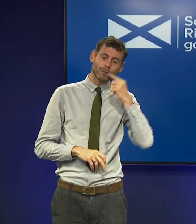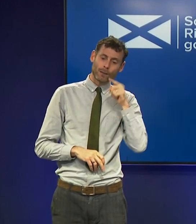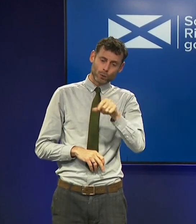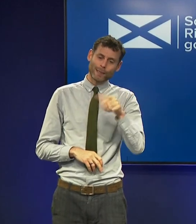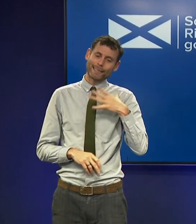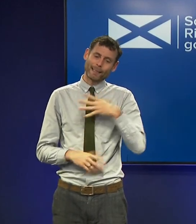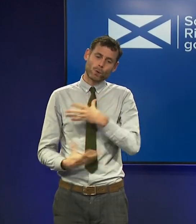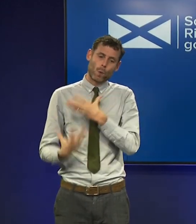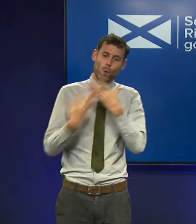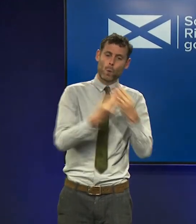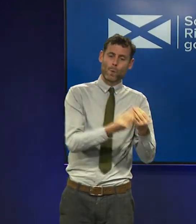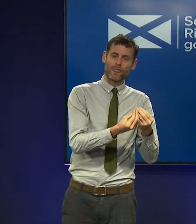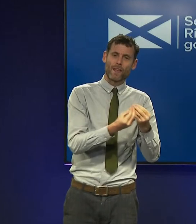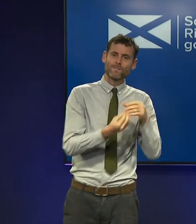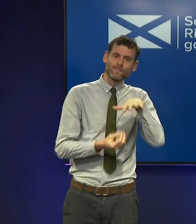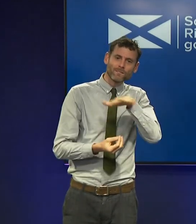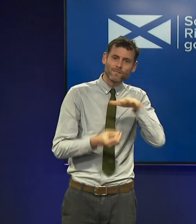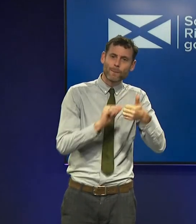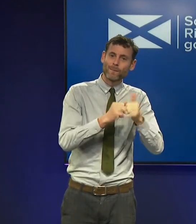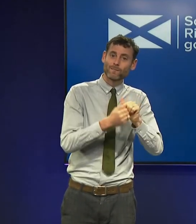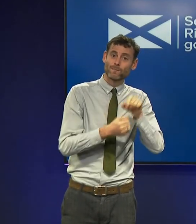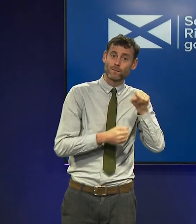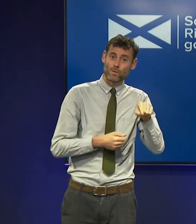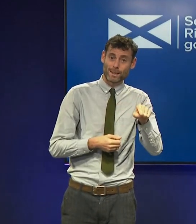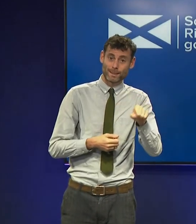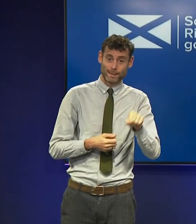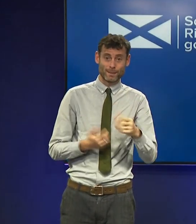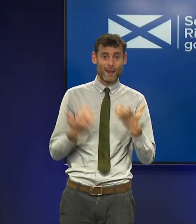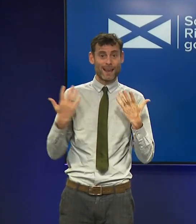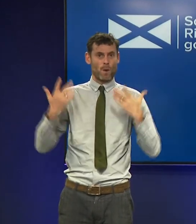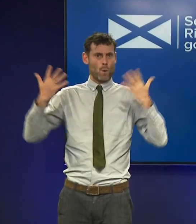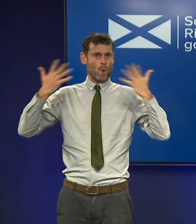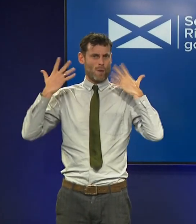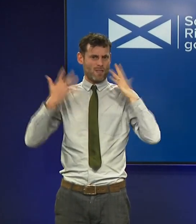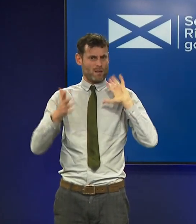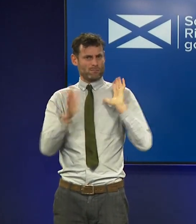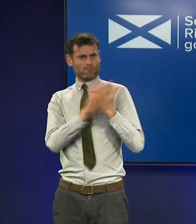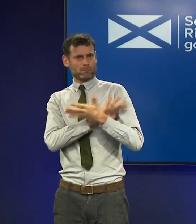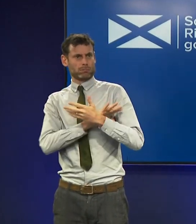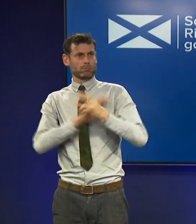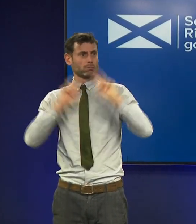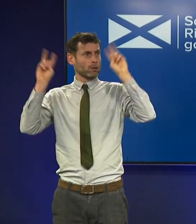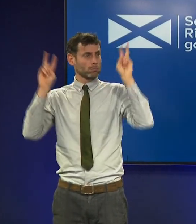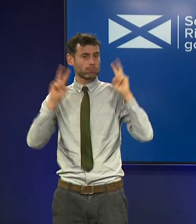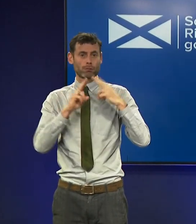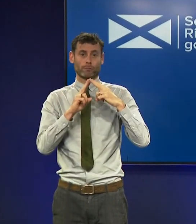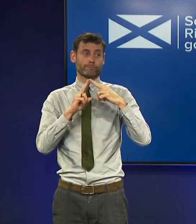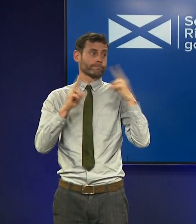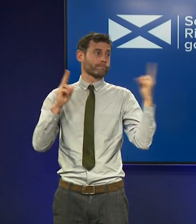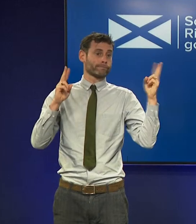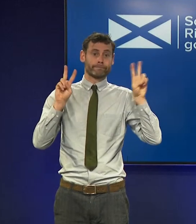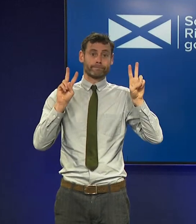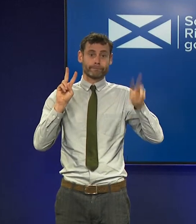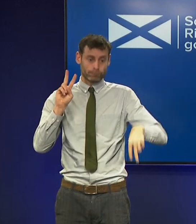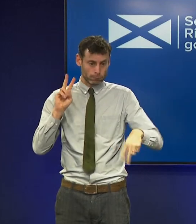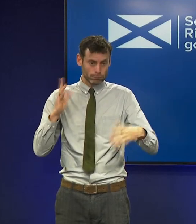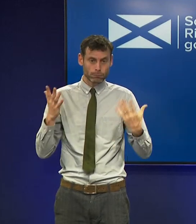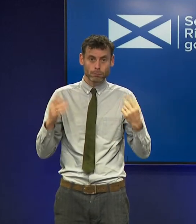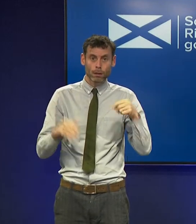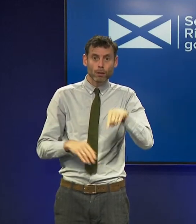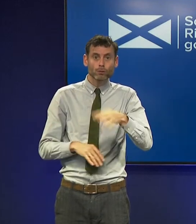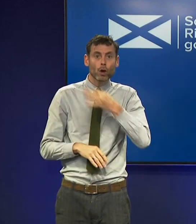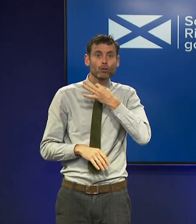they need to. Are you concerned that the current weather emergency that we're facing could enable further spread within the community of the new